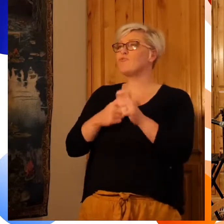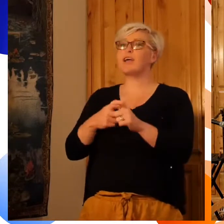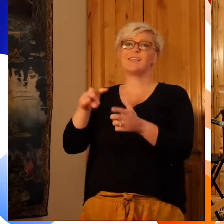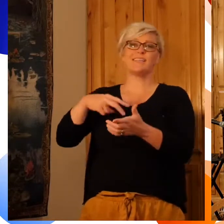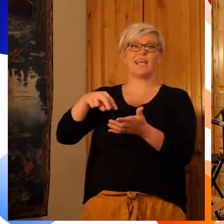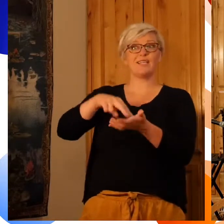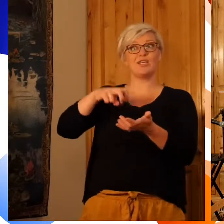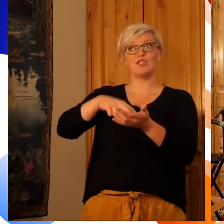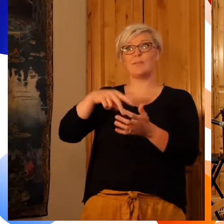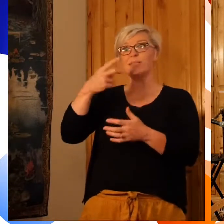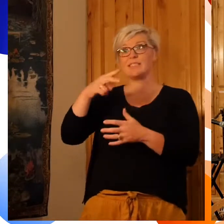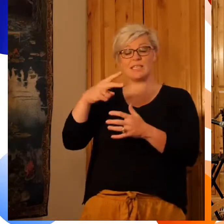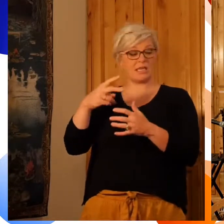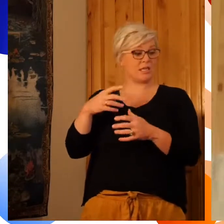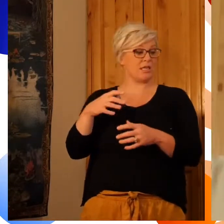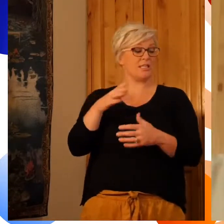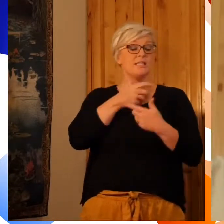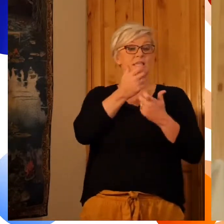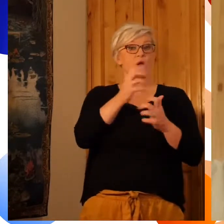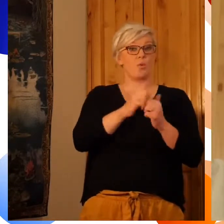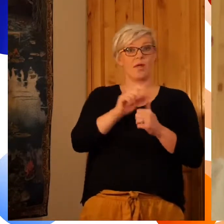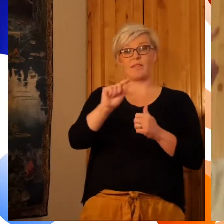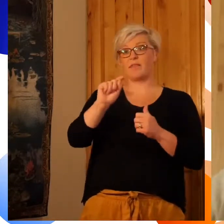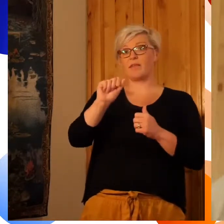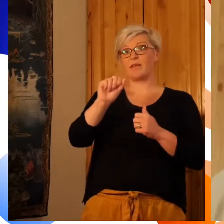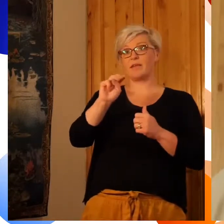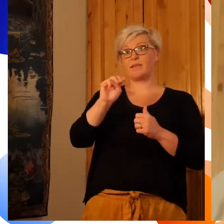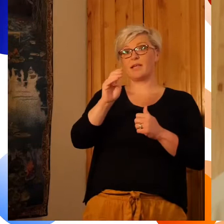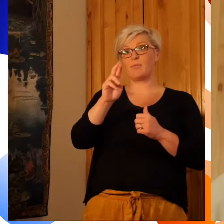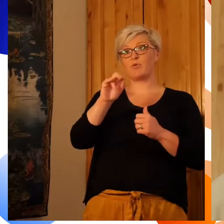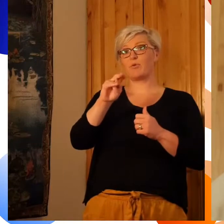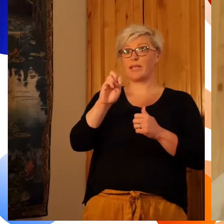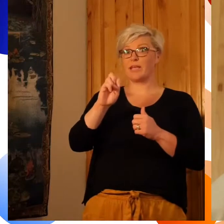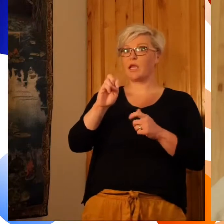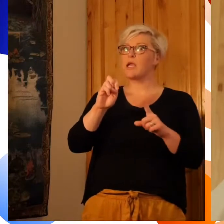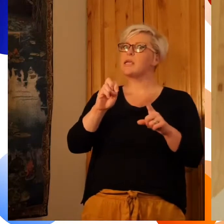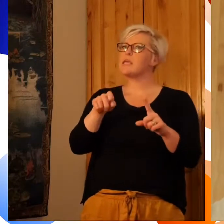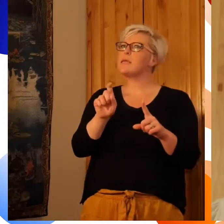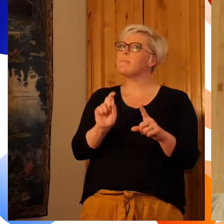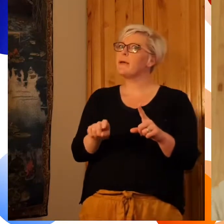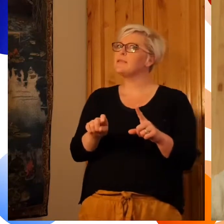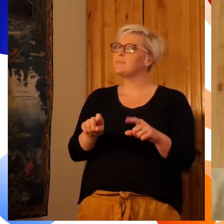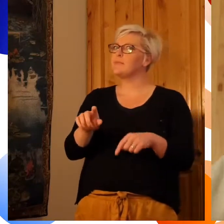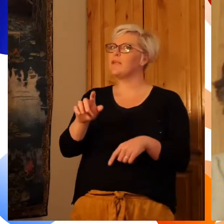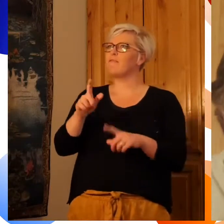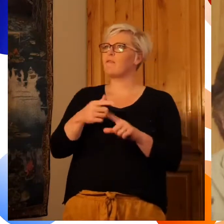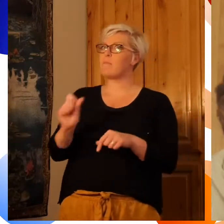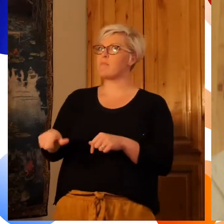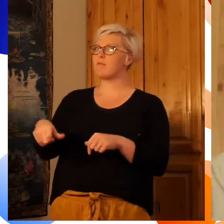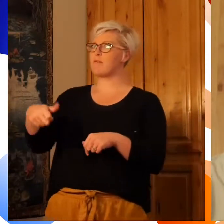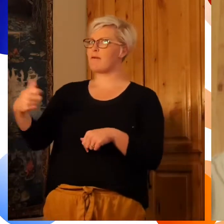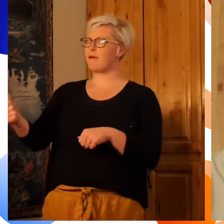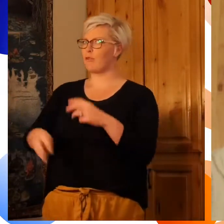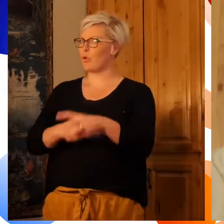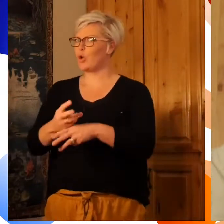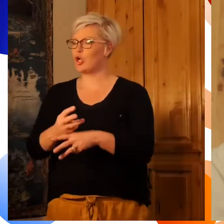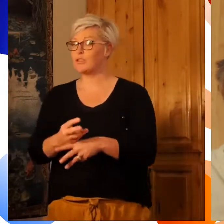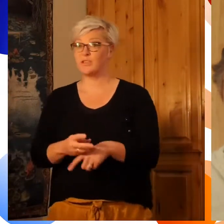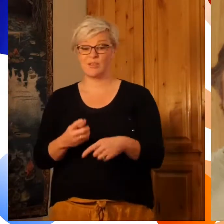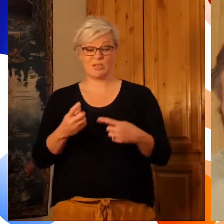tell you, he must be a changeling from the other world. So it was the young couple began to build a